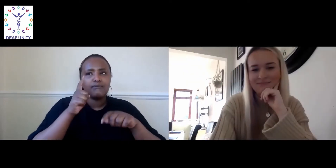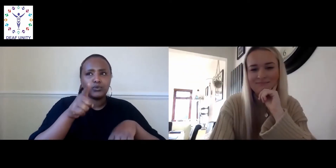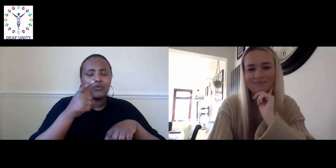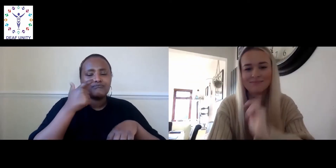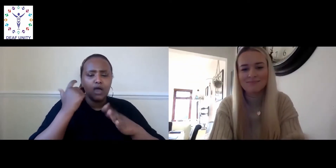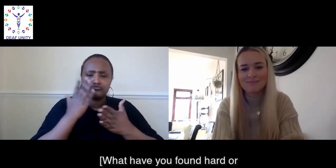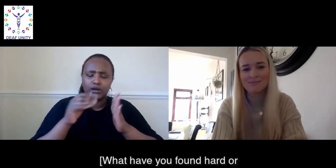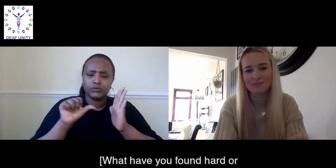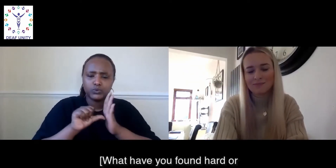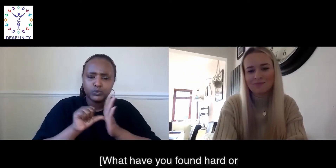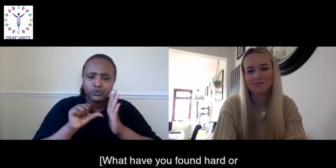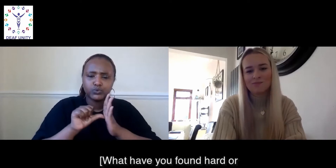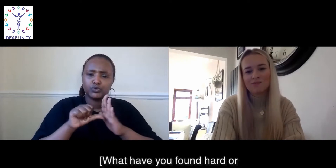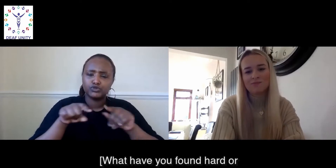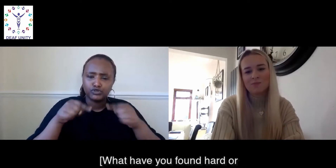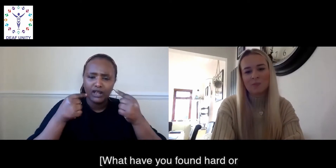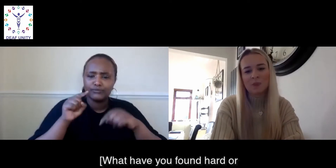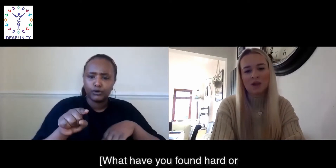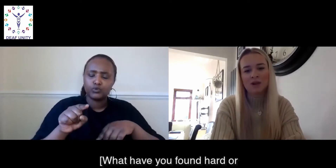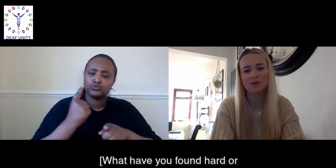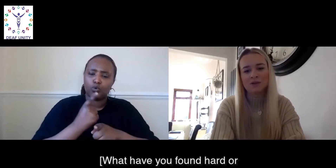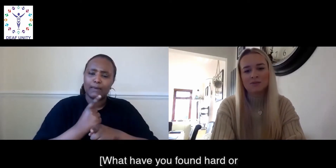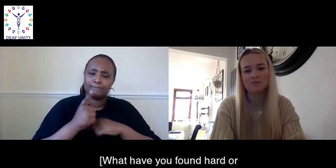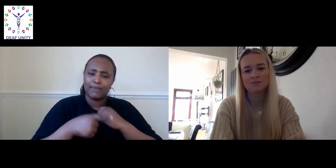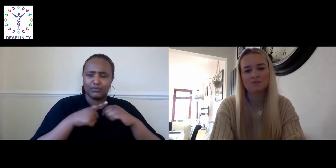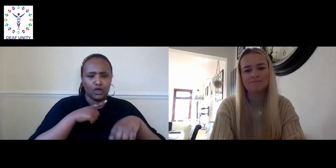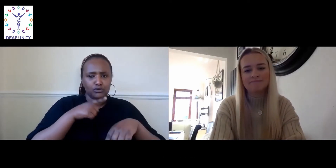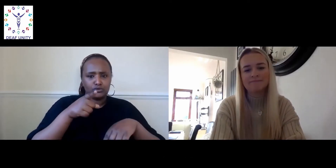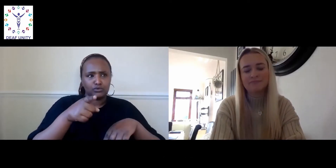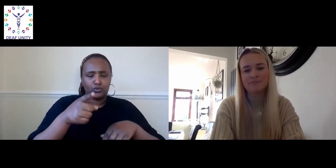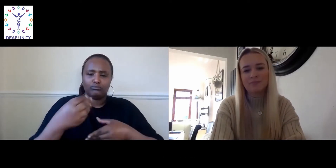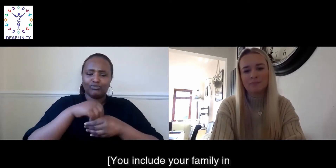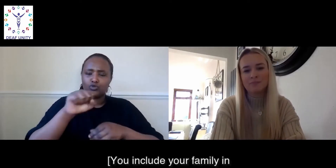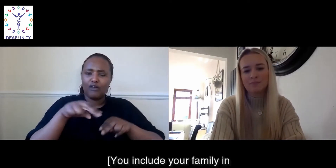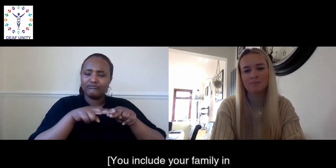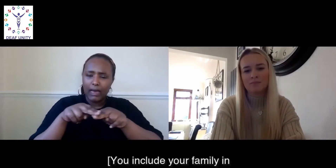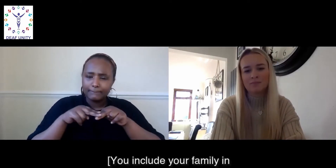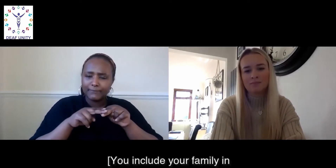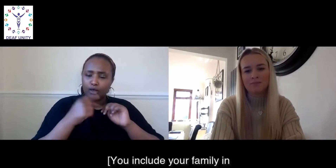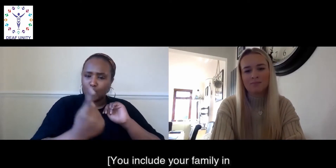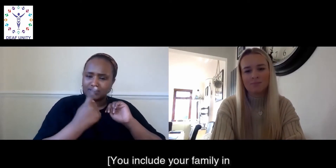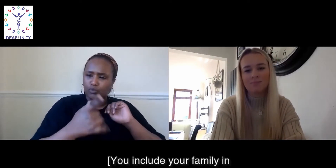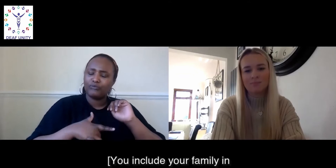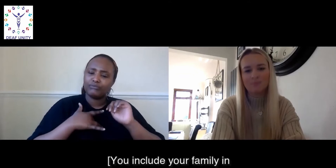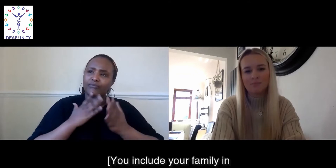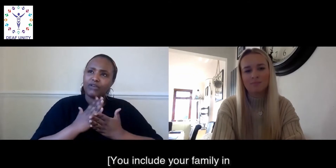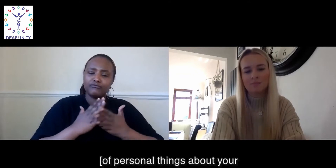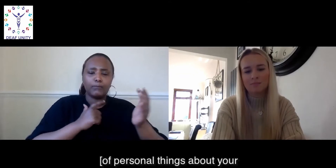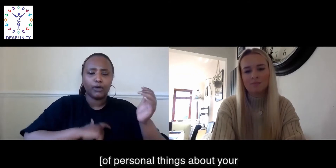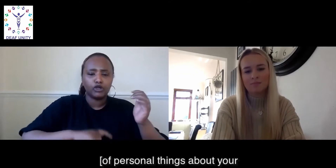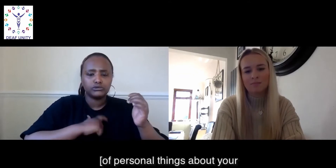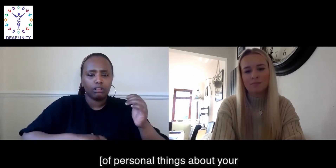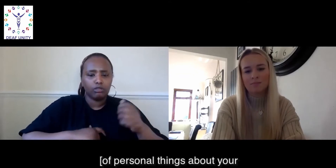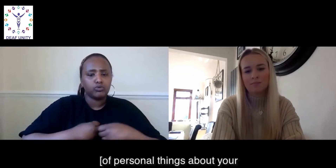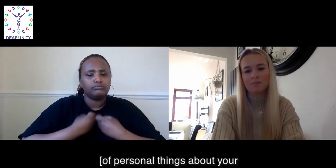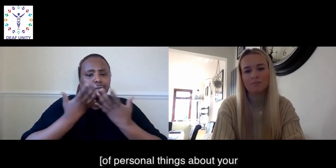In your videos, what have you found hard or challenging to talk about? You include your family in your videos and share a lot of